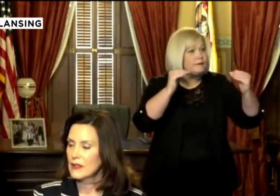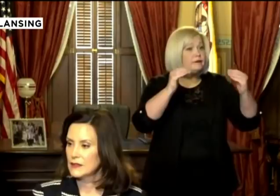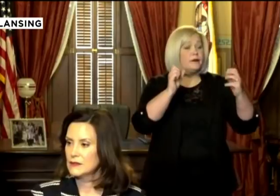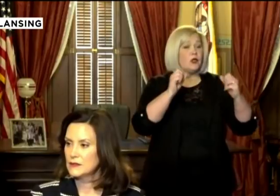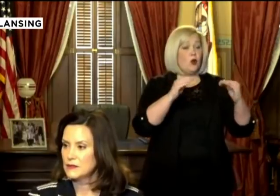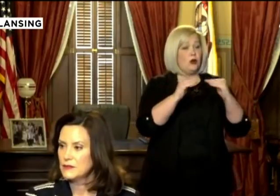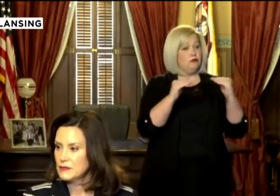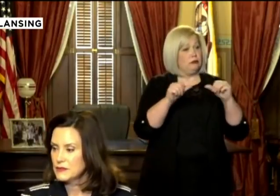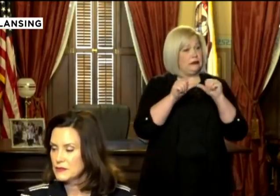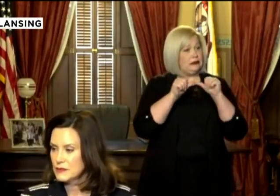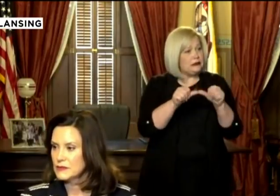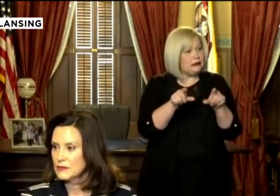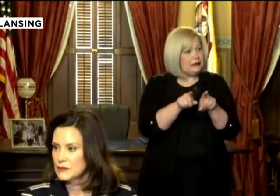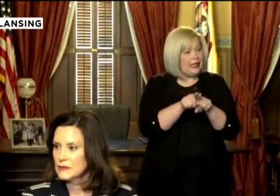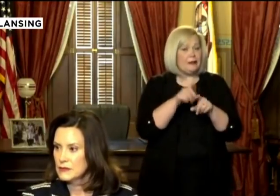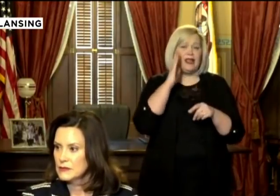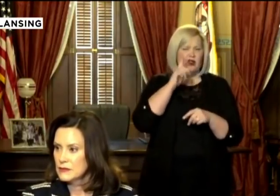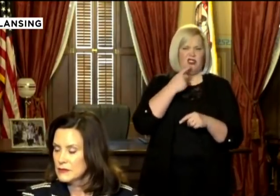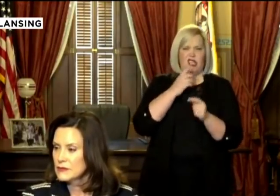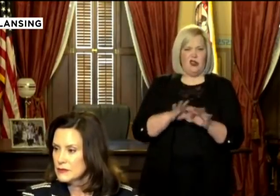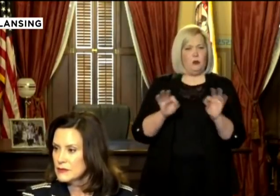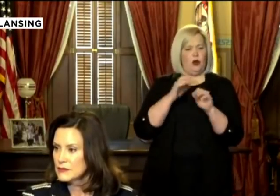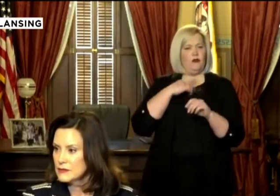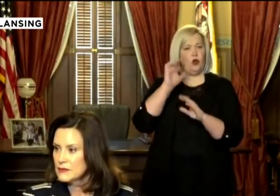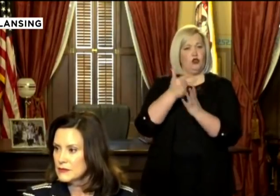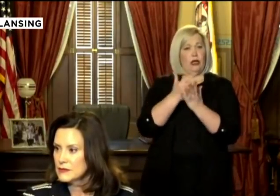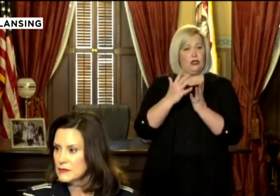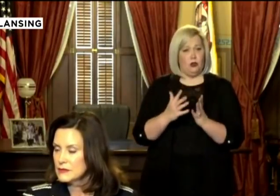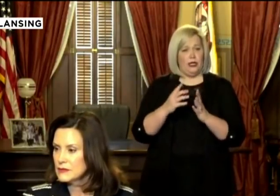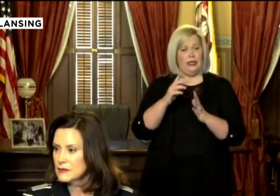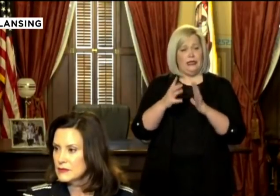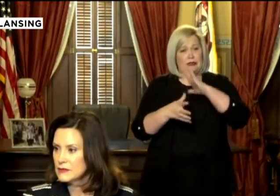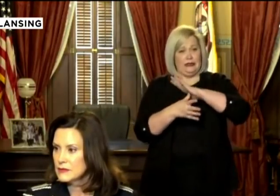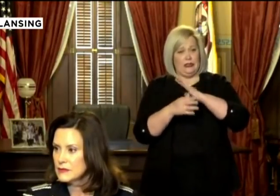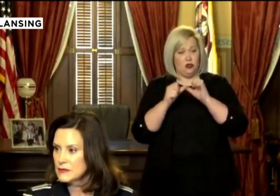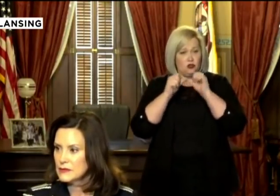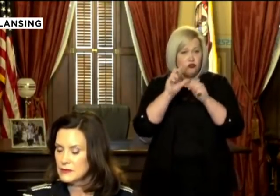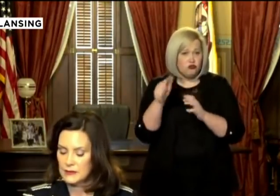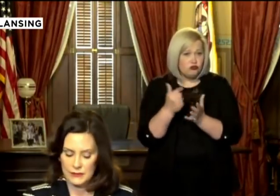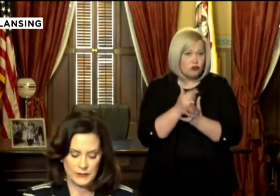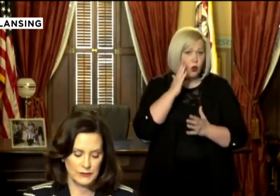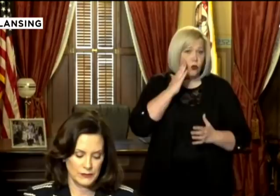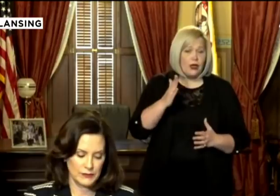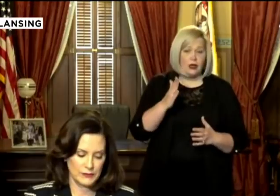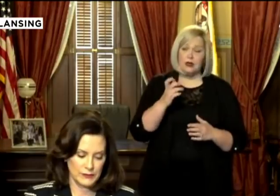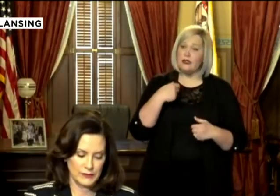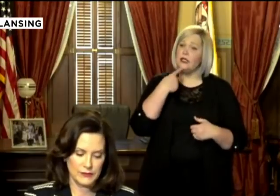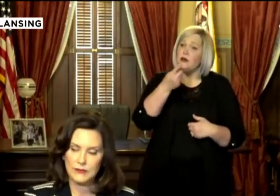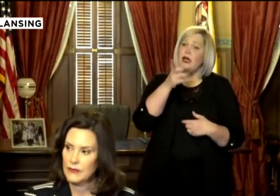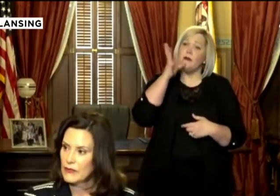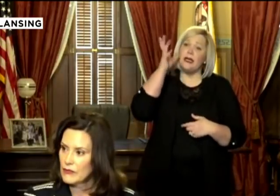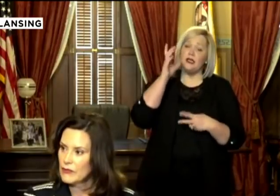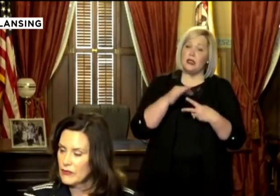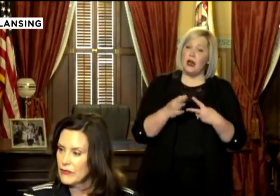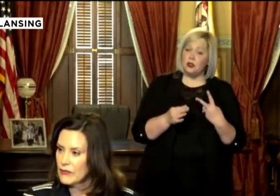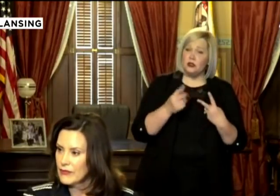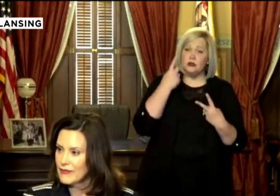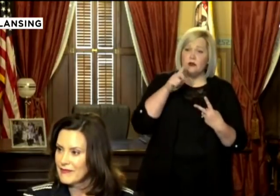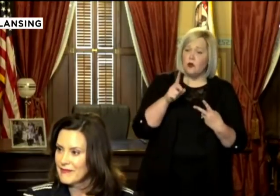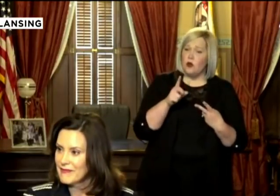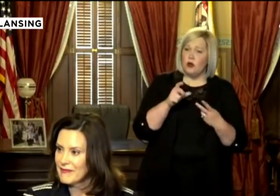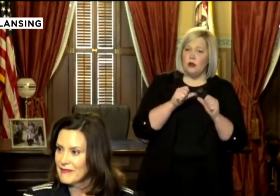was important to get those graduating seniors through as well. So can you tell parents what their options are in terms